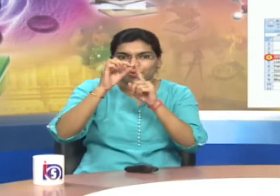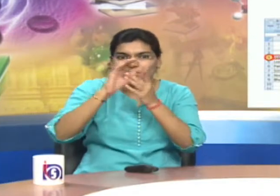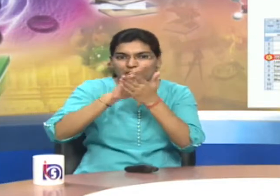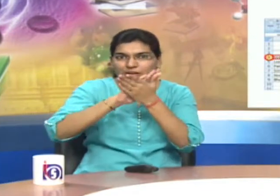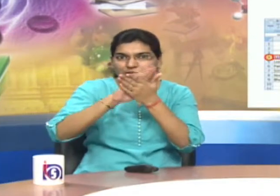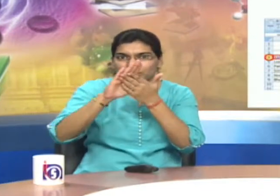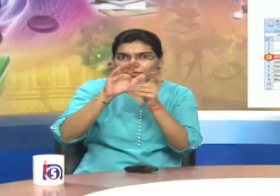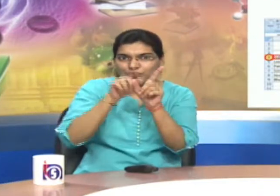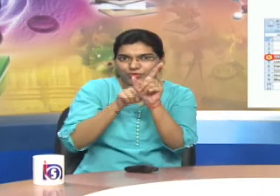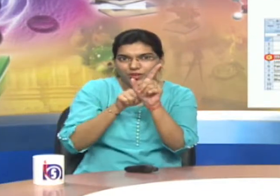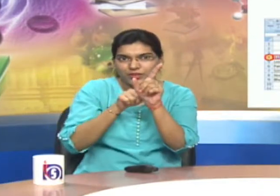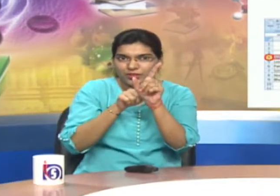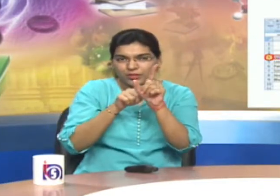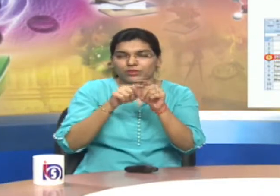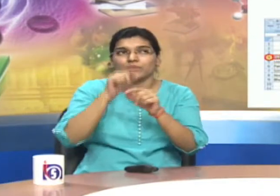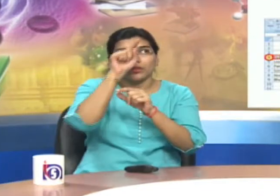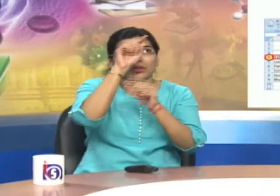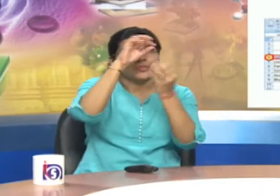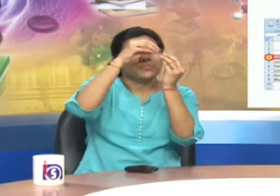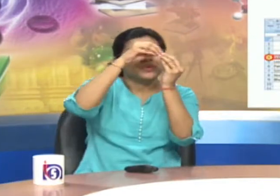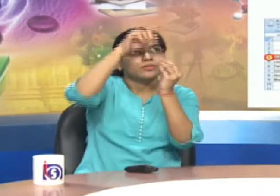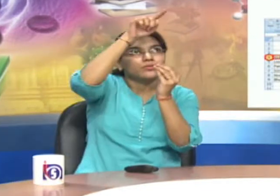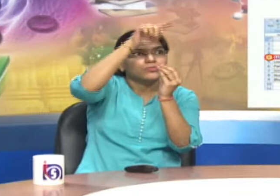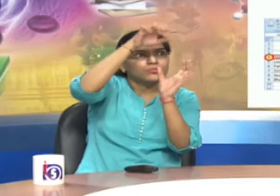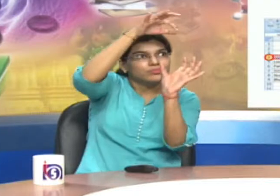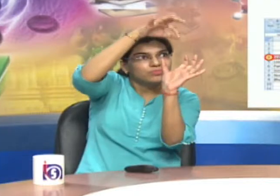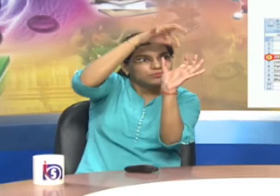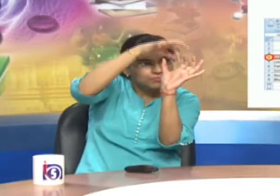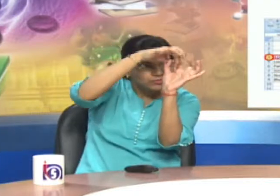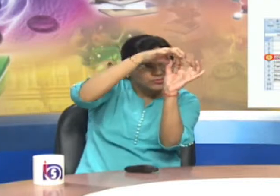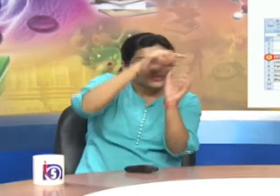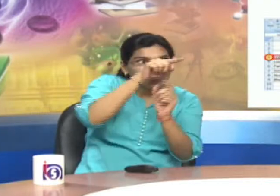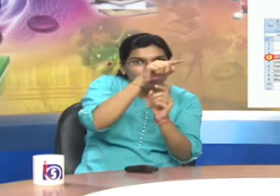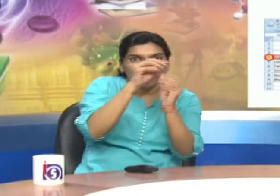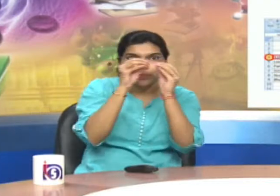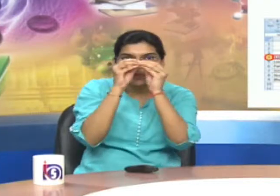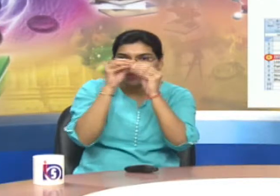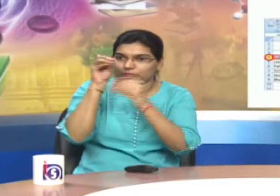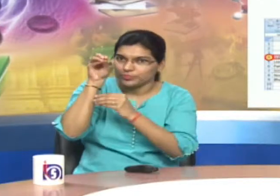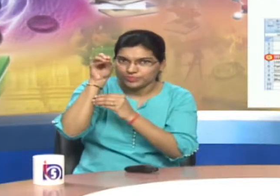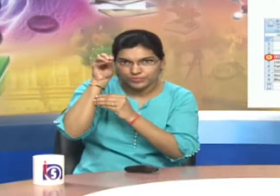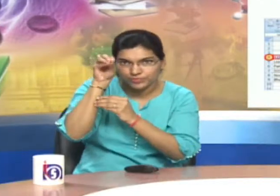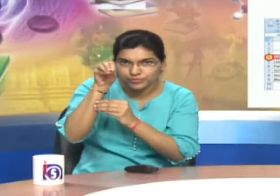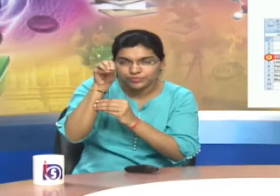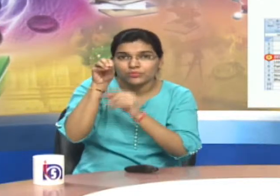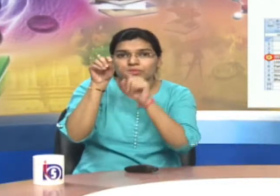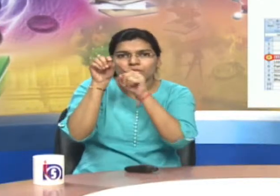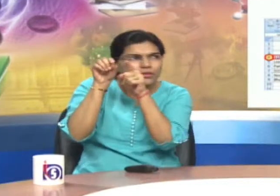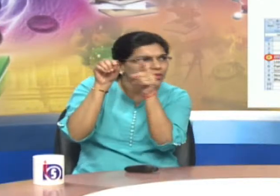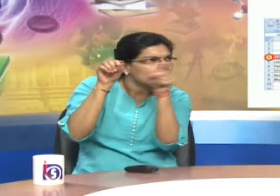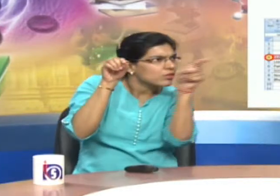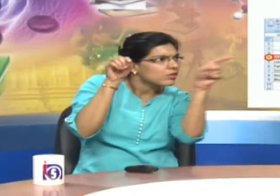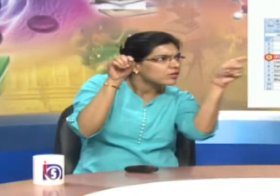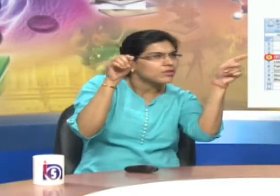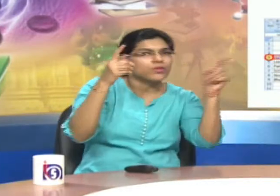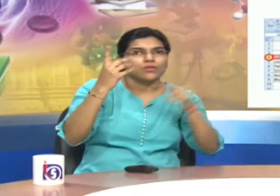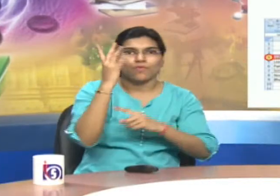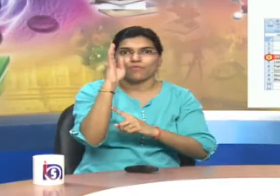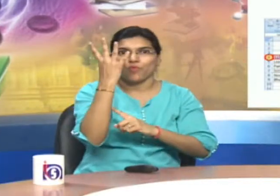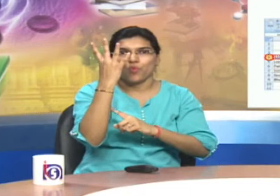those numbers which are greater than 70. So, similarly, the cells